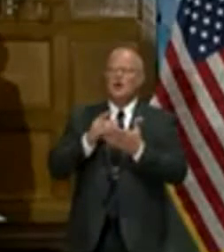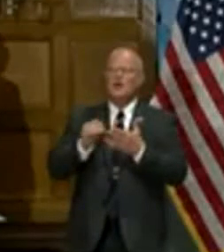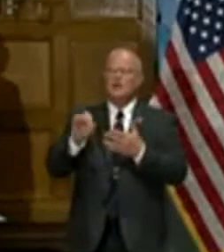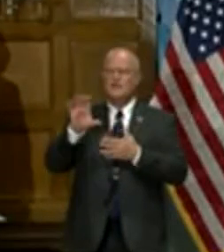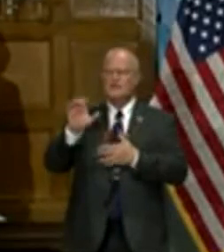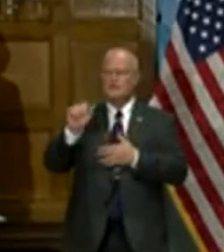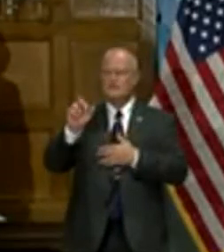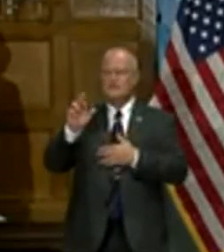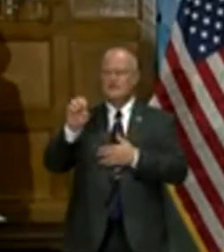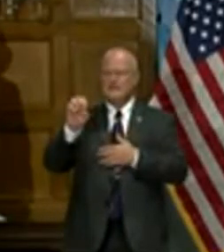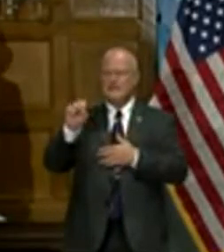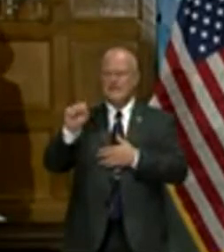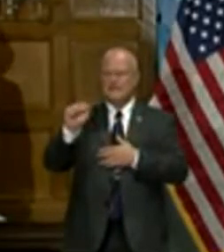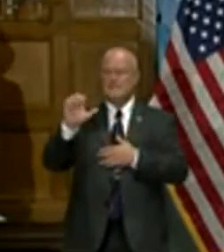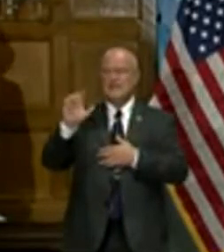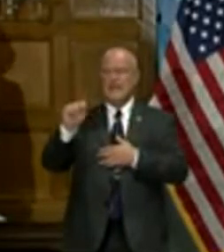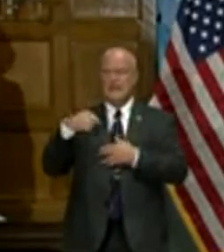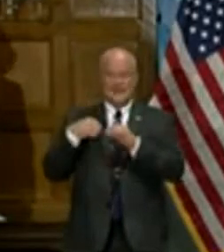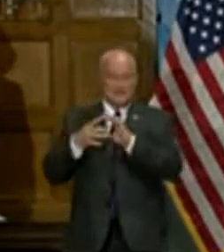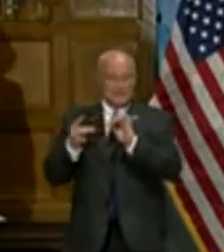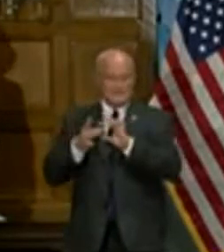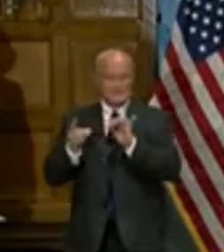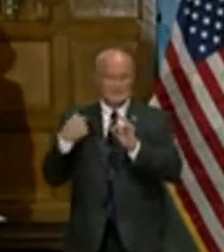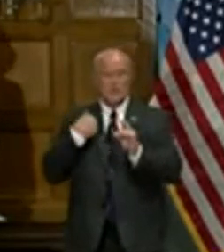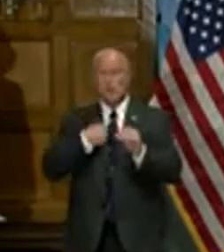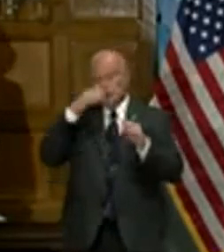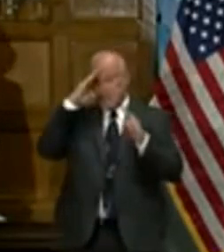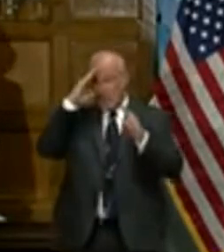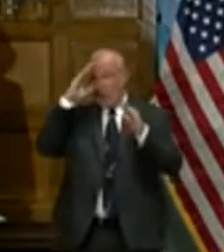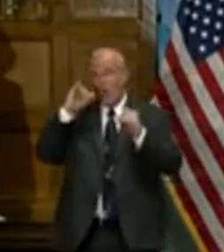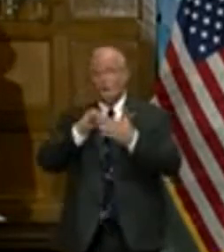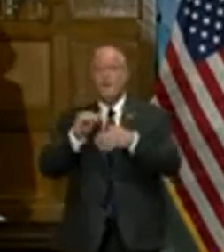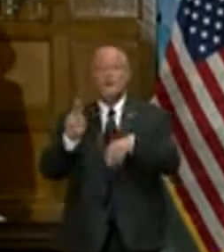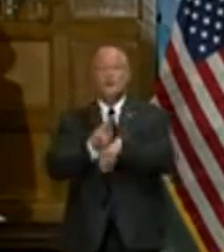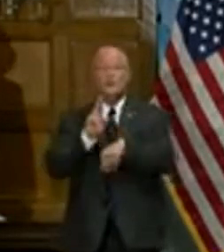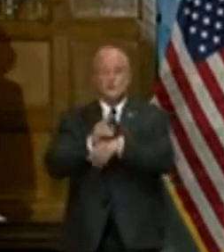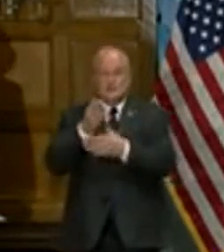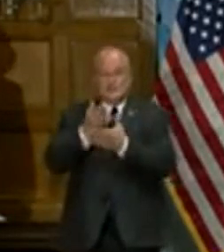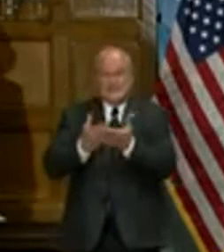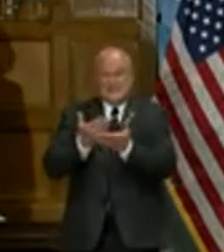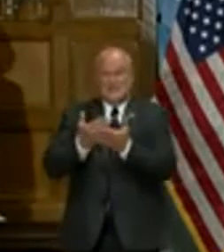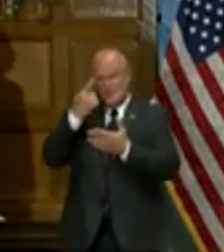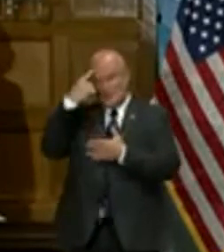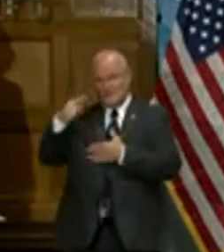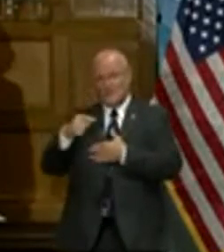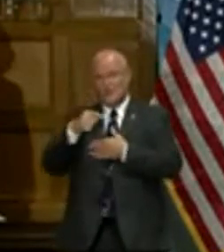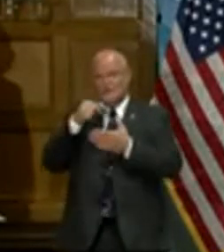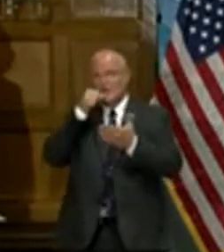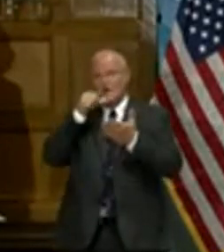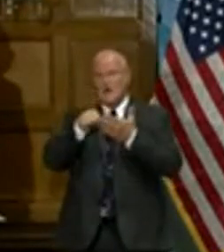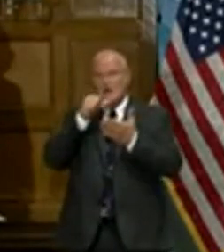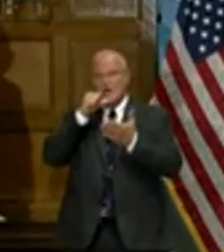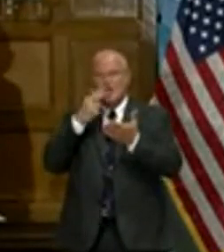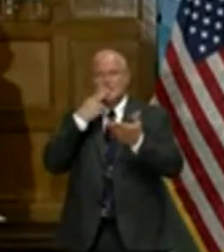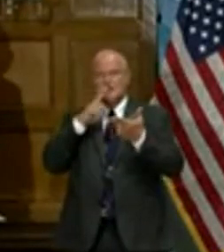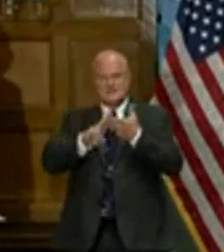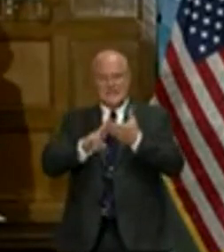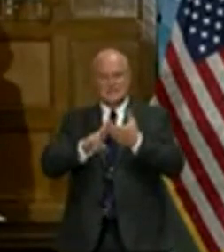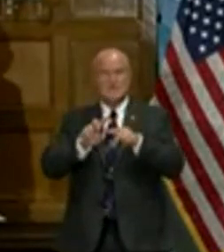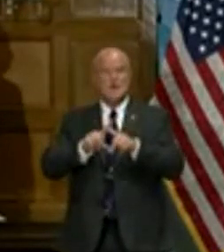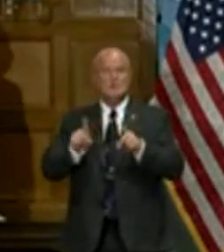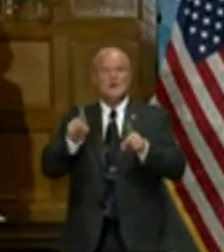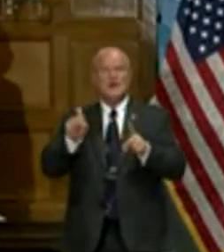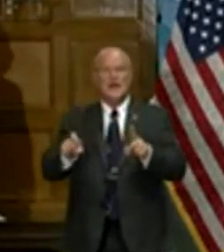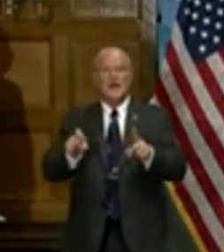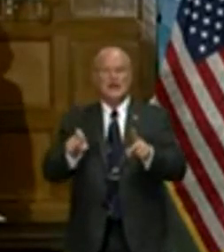the CARES Act that I mentioned, we hope that we can use some of that for postage, but